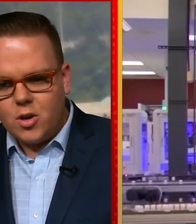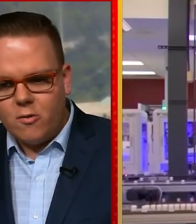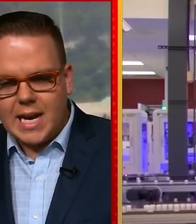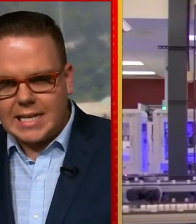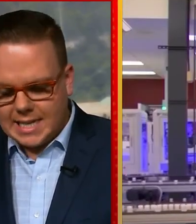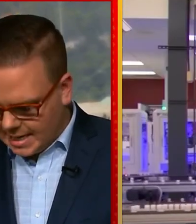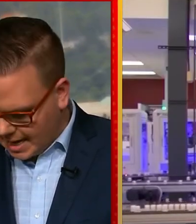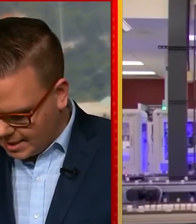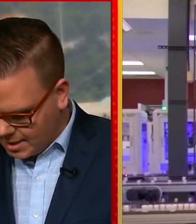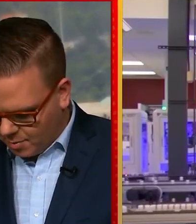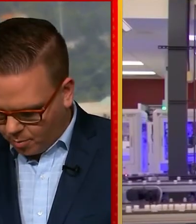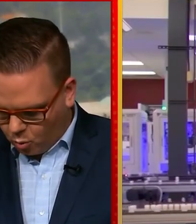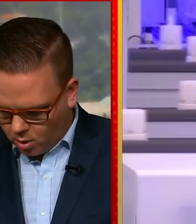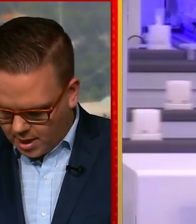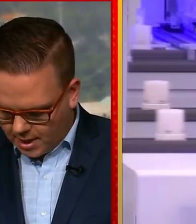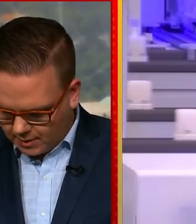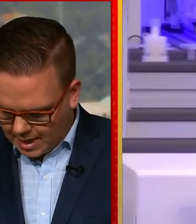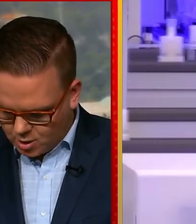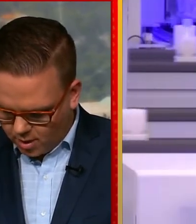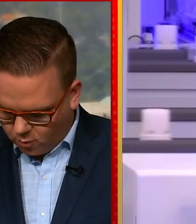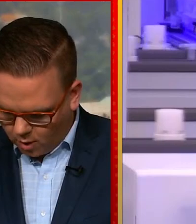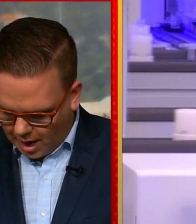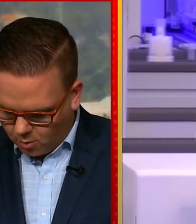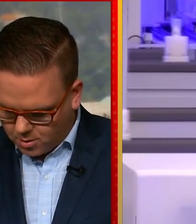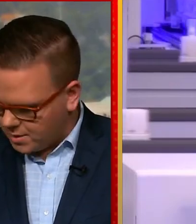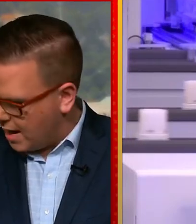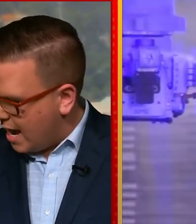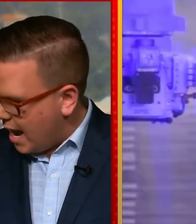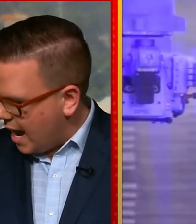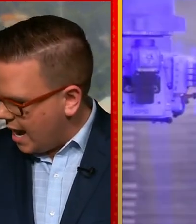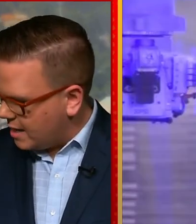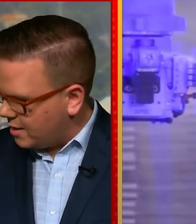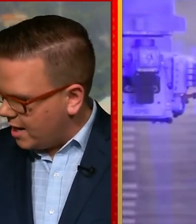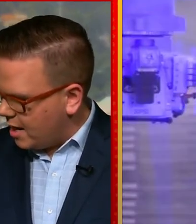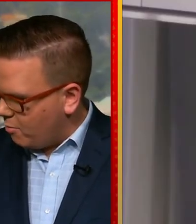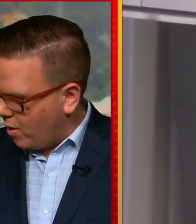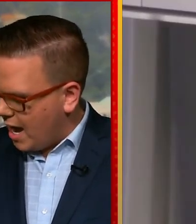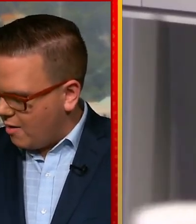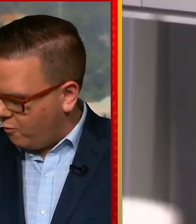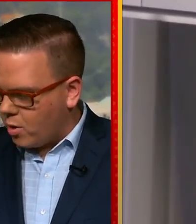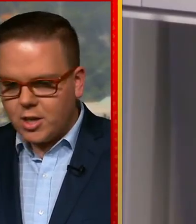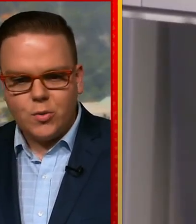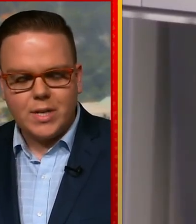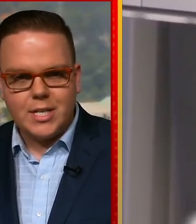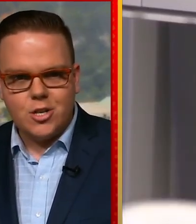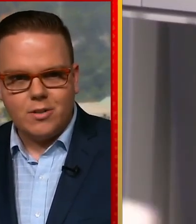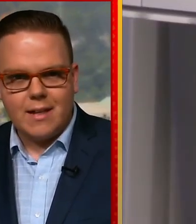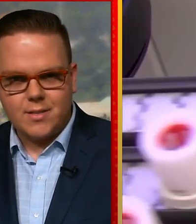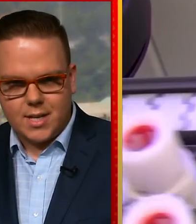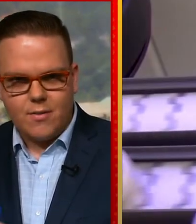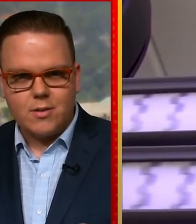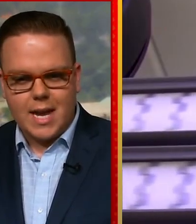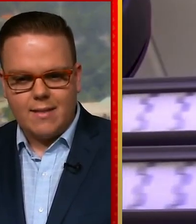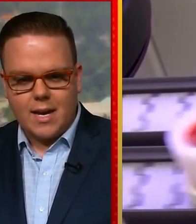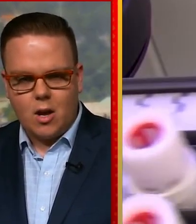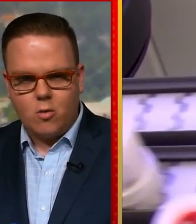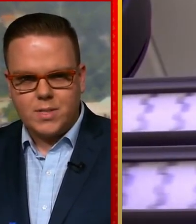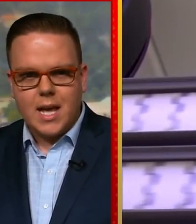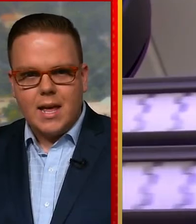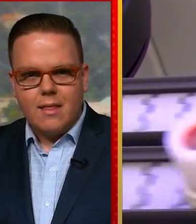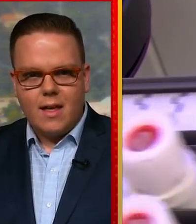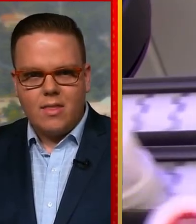new COVID-19 cases have been reported in the last 24 hours. And we have 42 additional deaths. The governor saying that